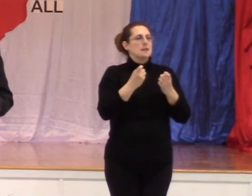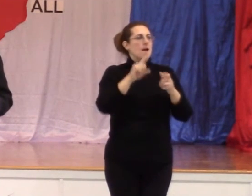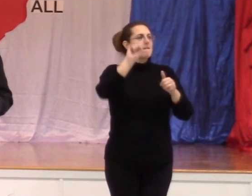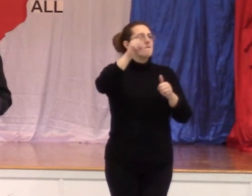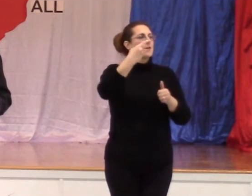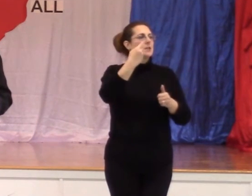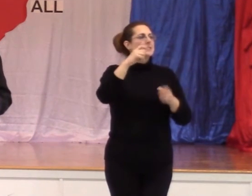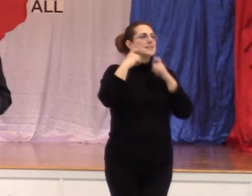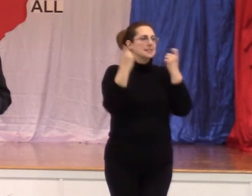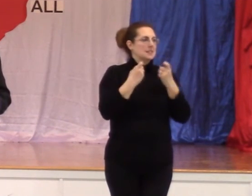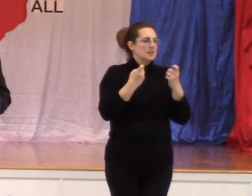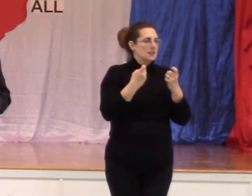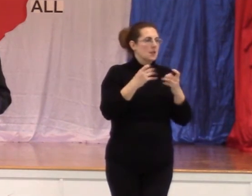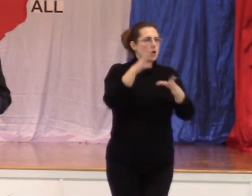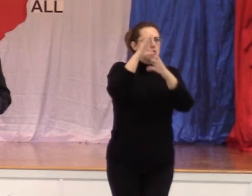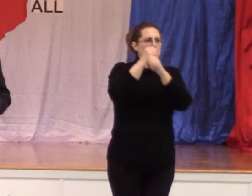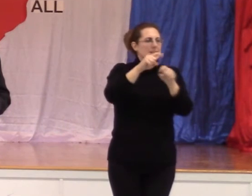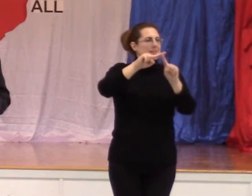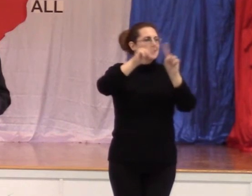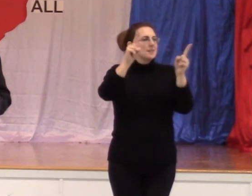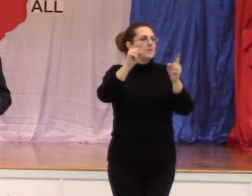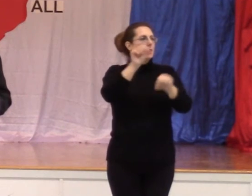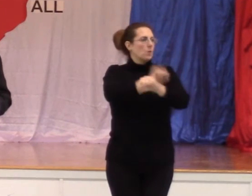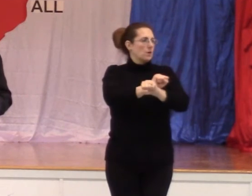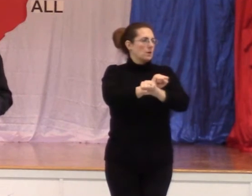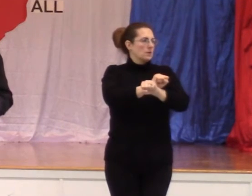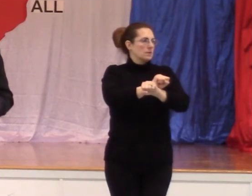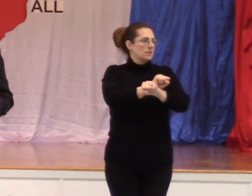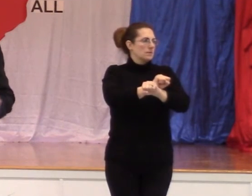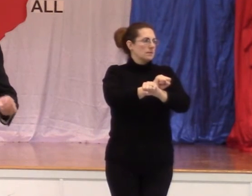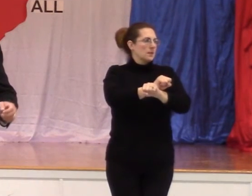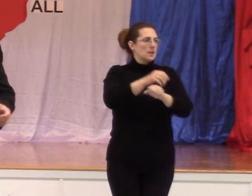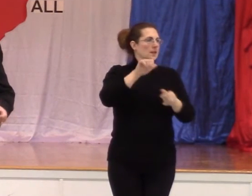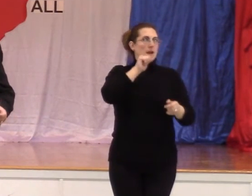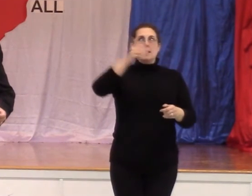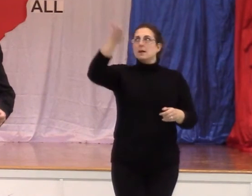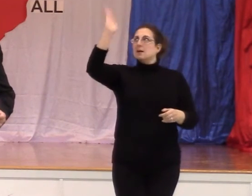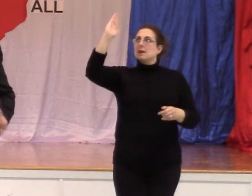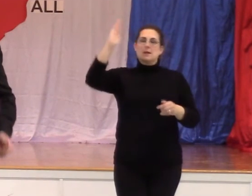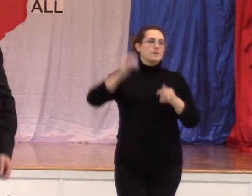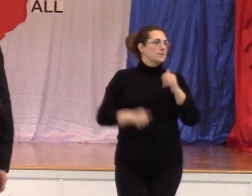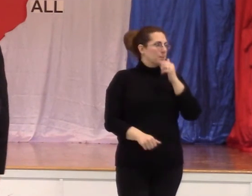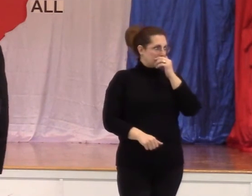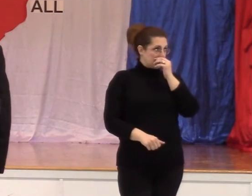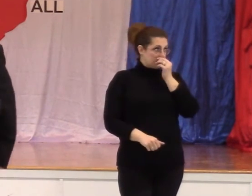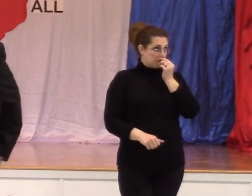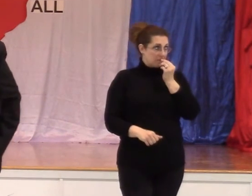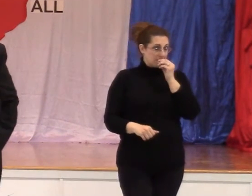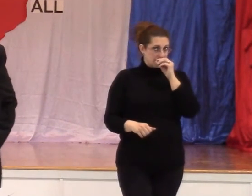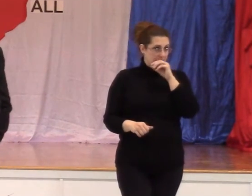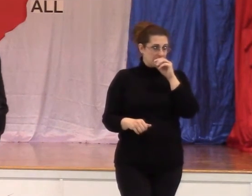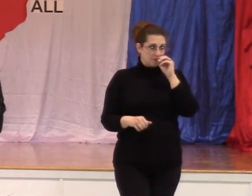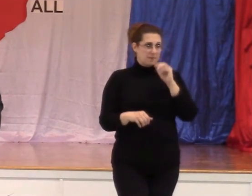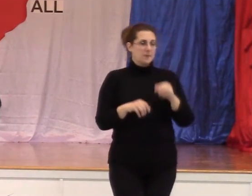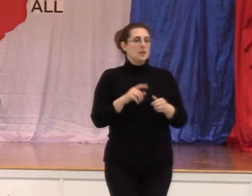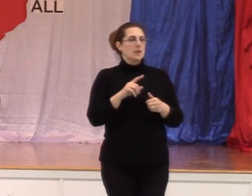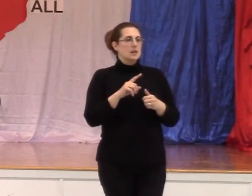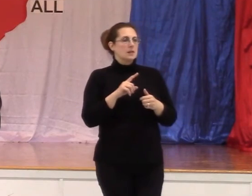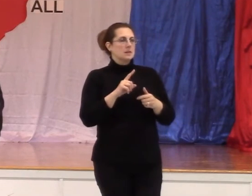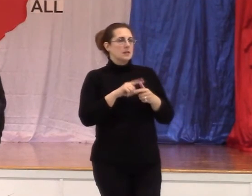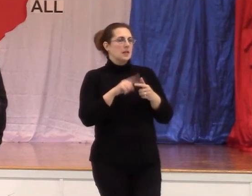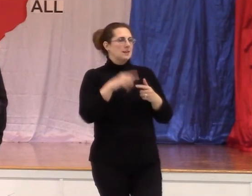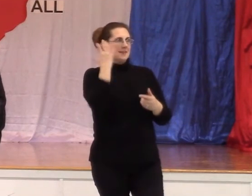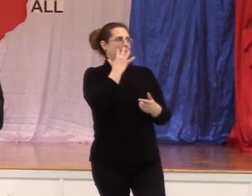A trusting of a different word than God's word. And then, because it's awesome, I'll just keep